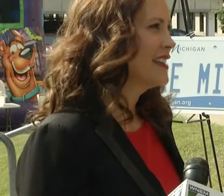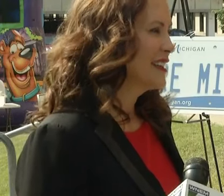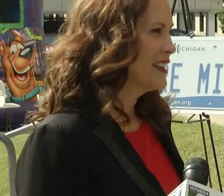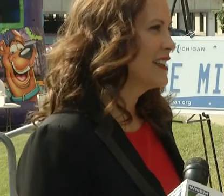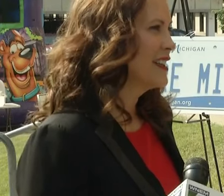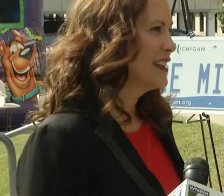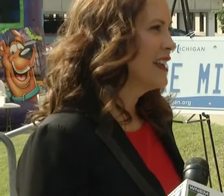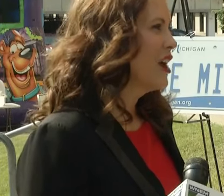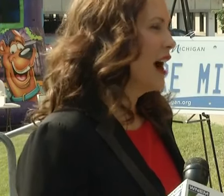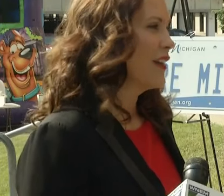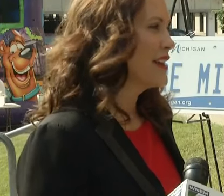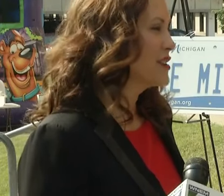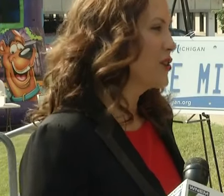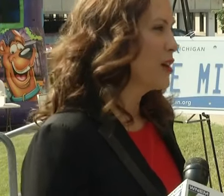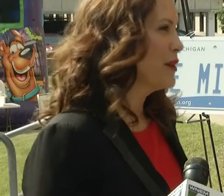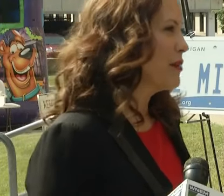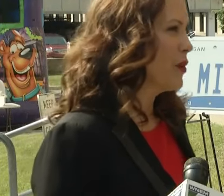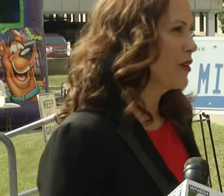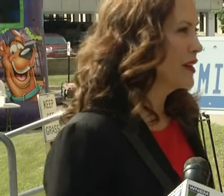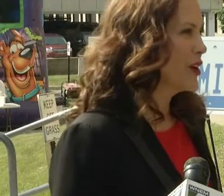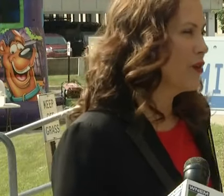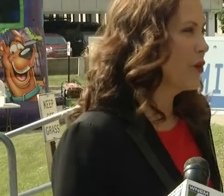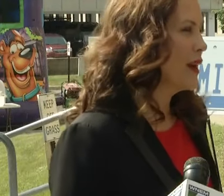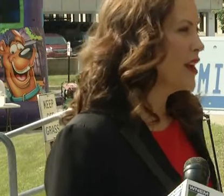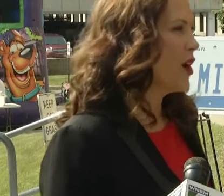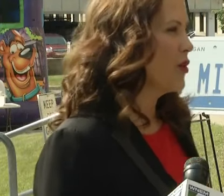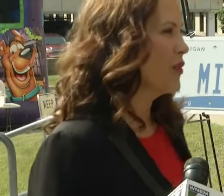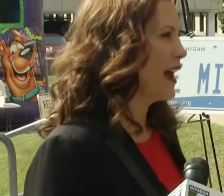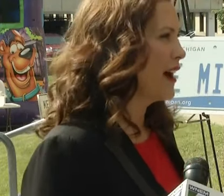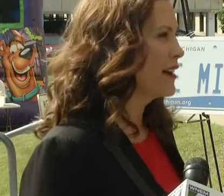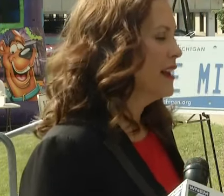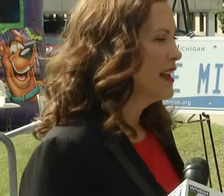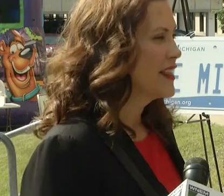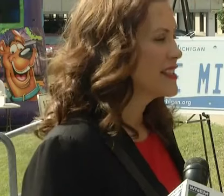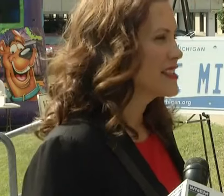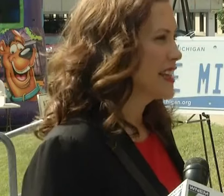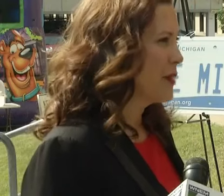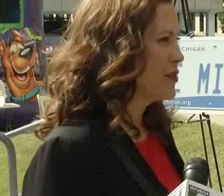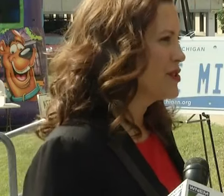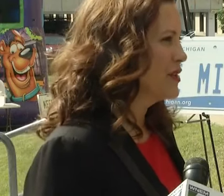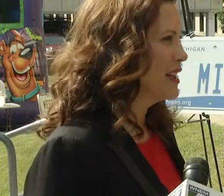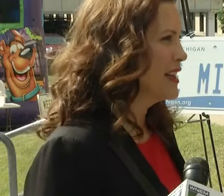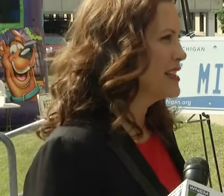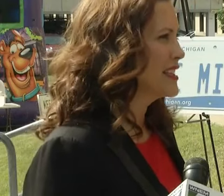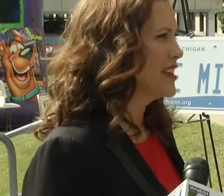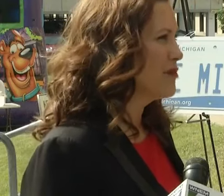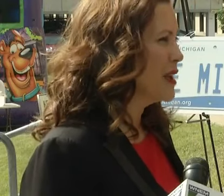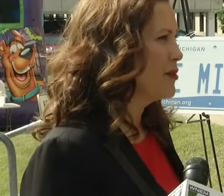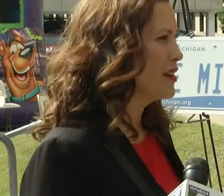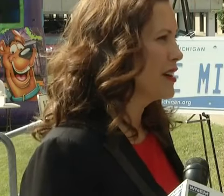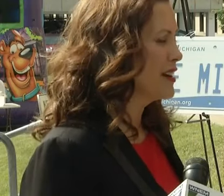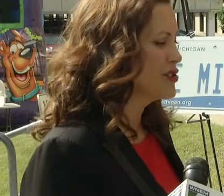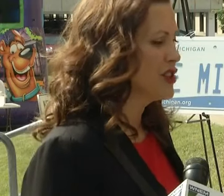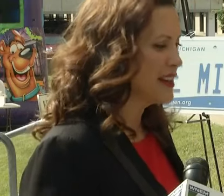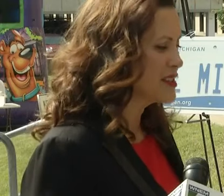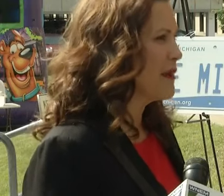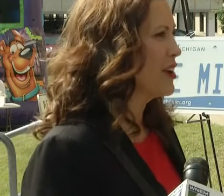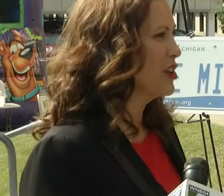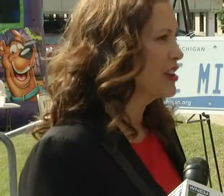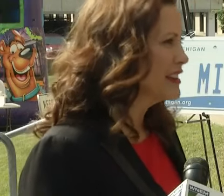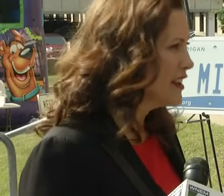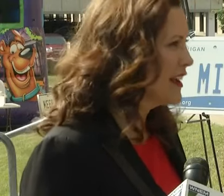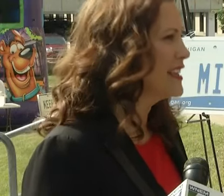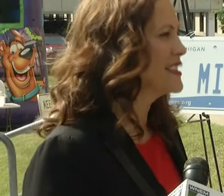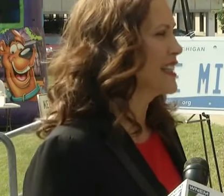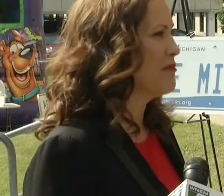second chance. How important is that? I think it's incredibly important. You know, we know that this is an opportunity to give people a chance to